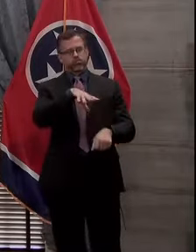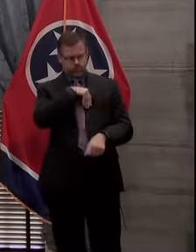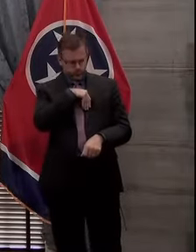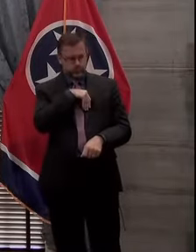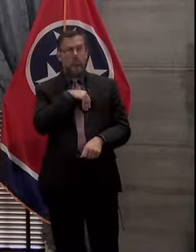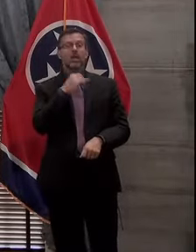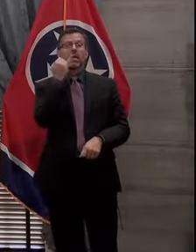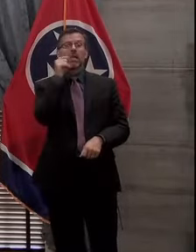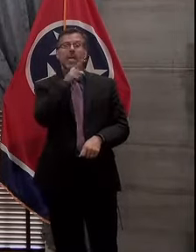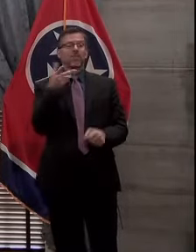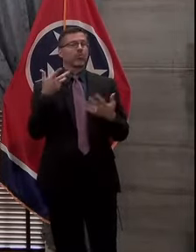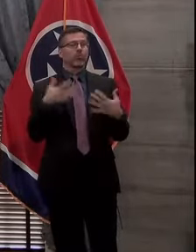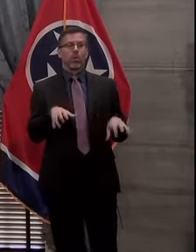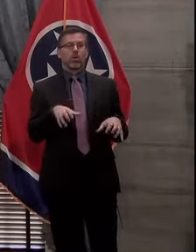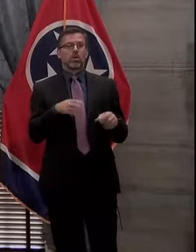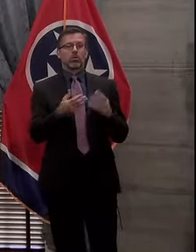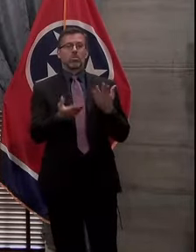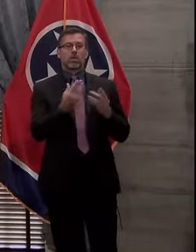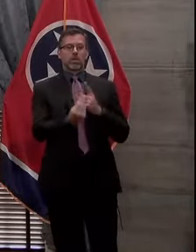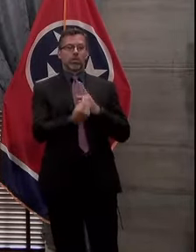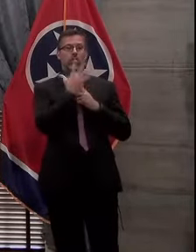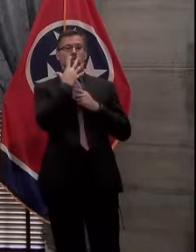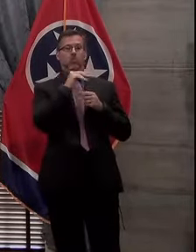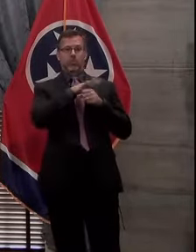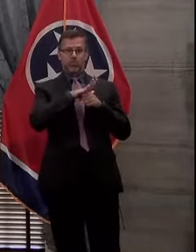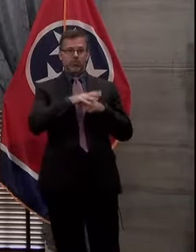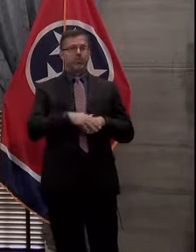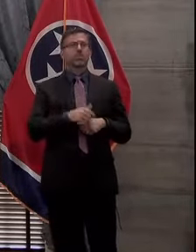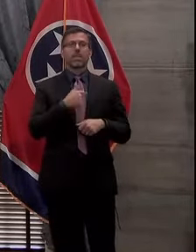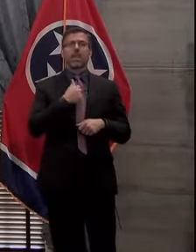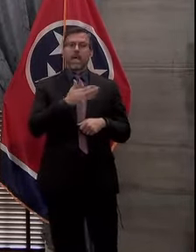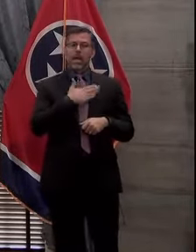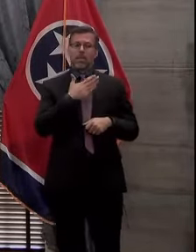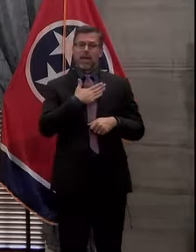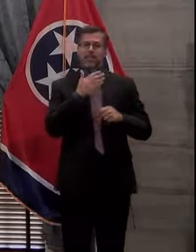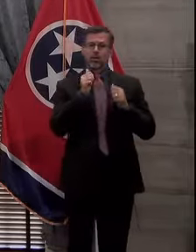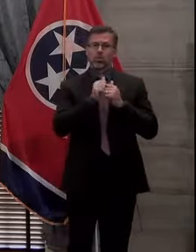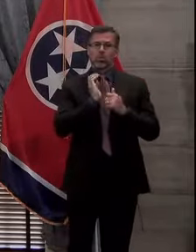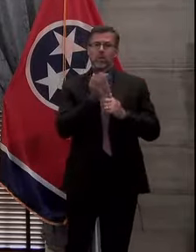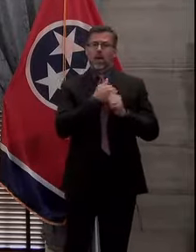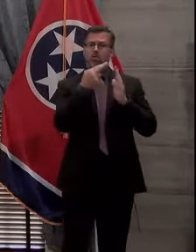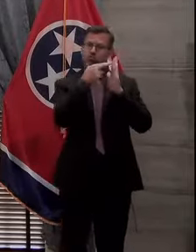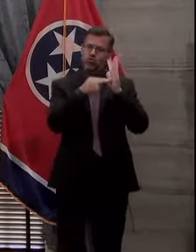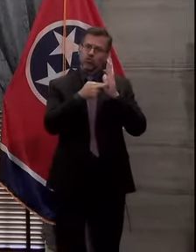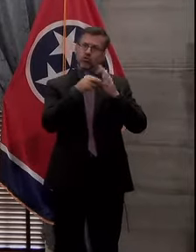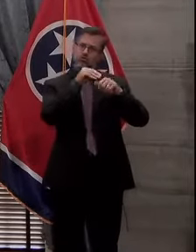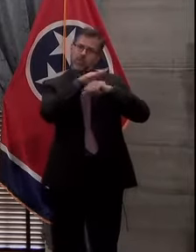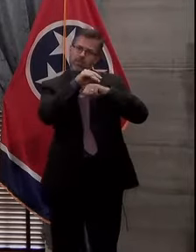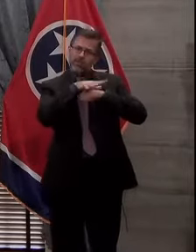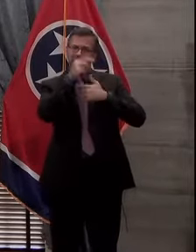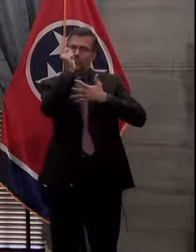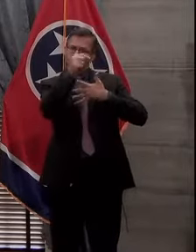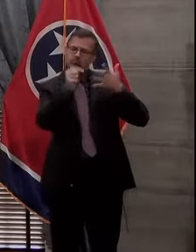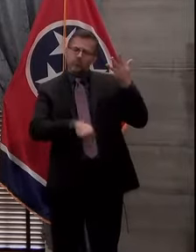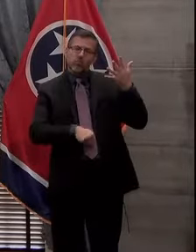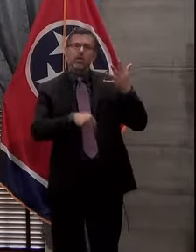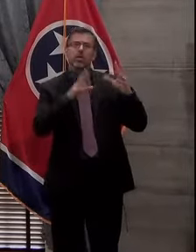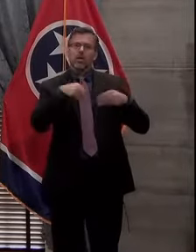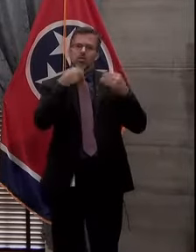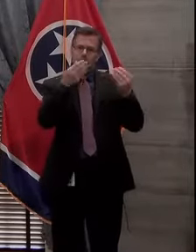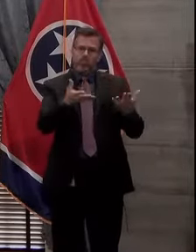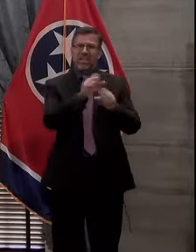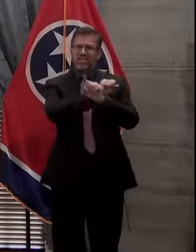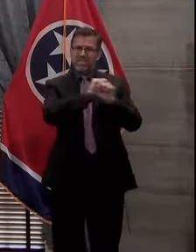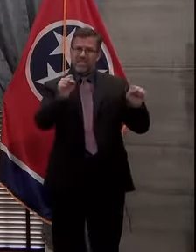if you don't want to bear that additional risk. I am pleased with how the guidelines turned out, and I think it does allow for sort of the safest manner